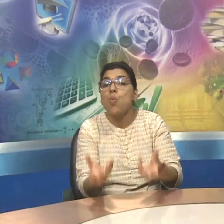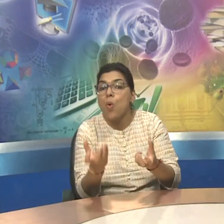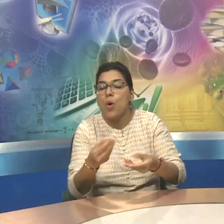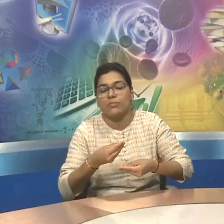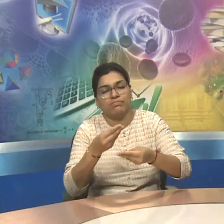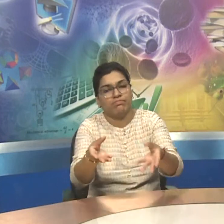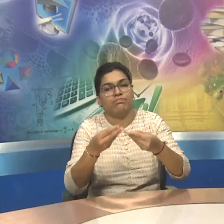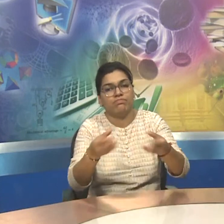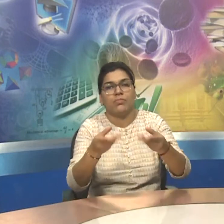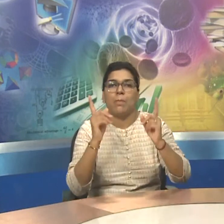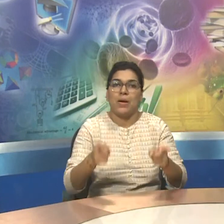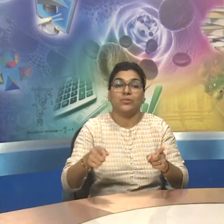society.